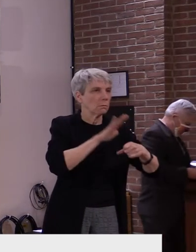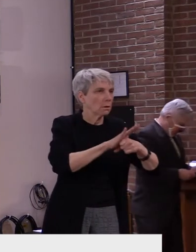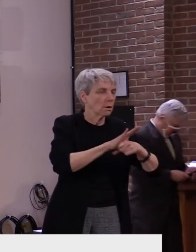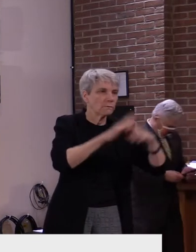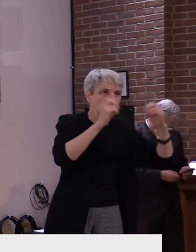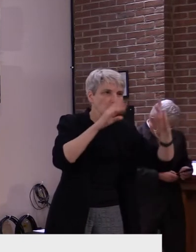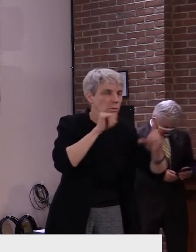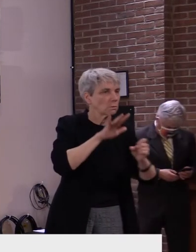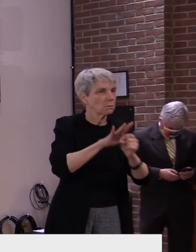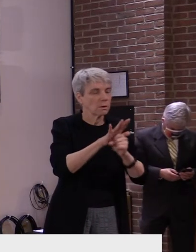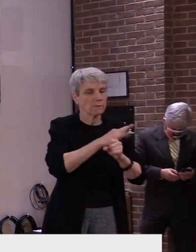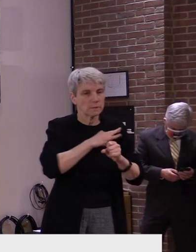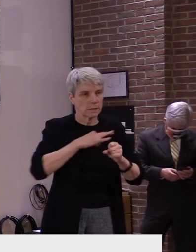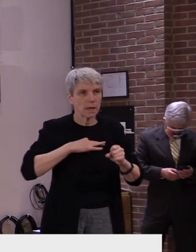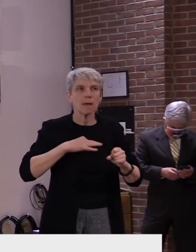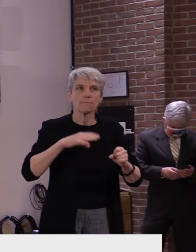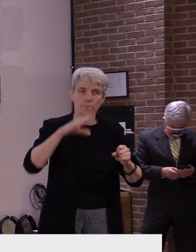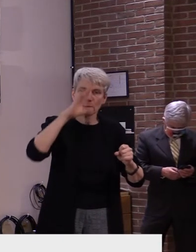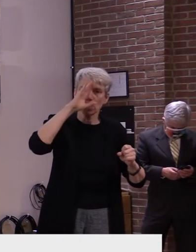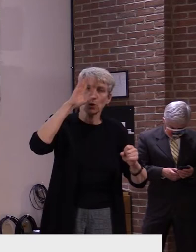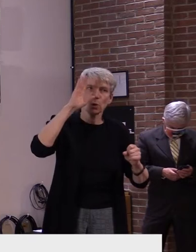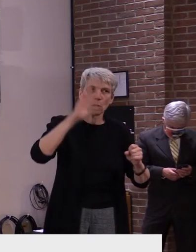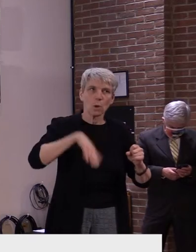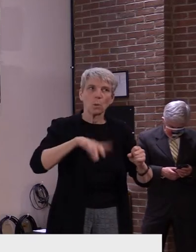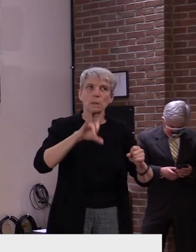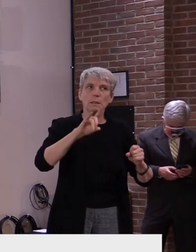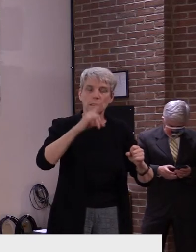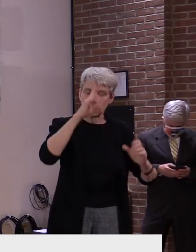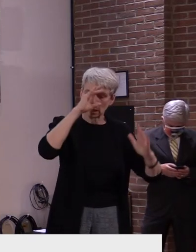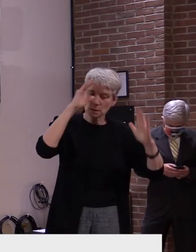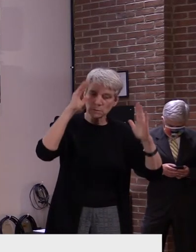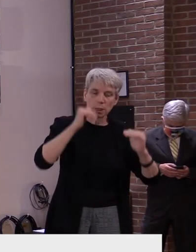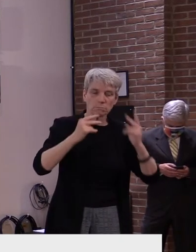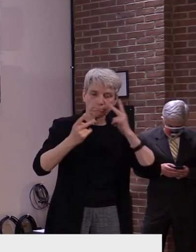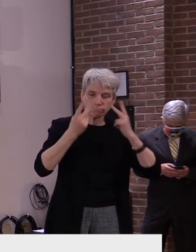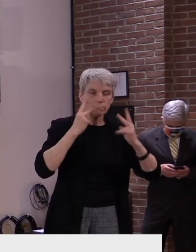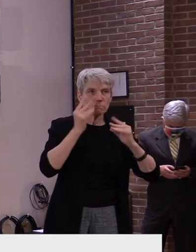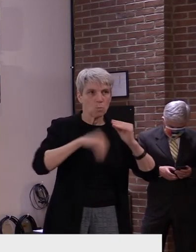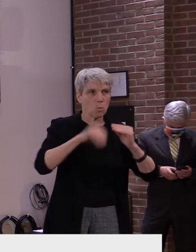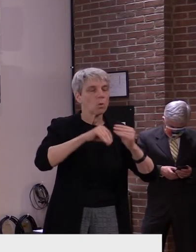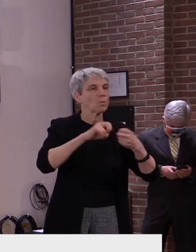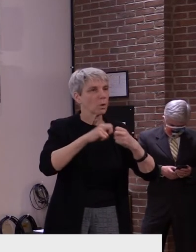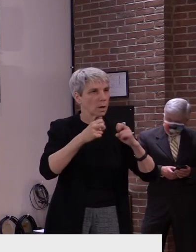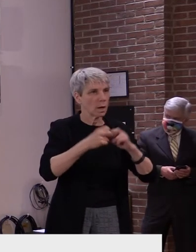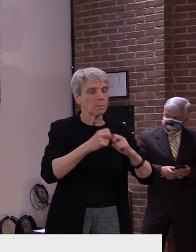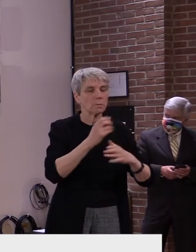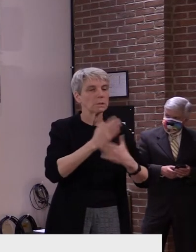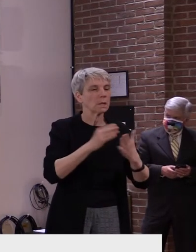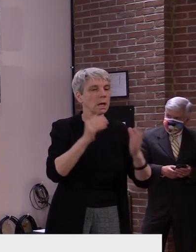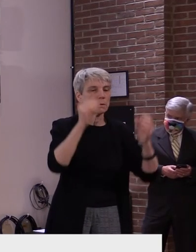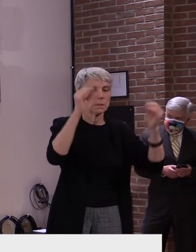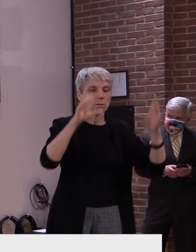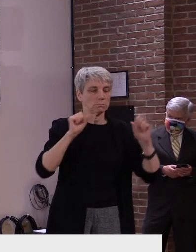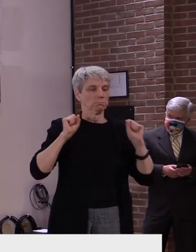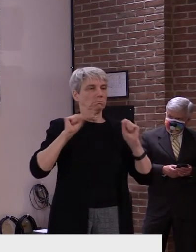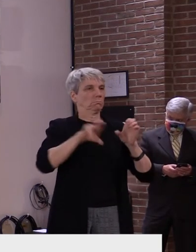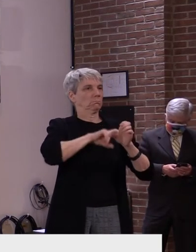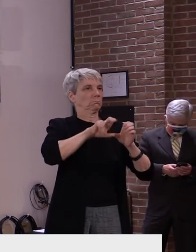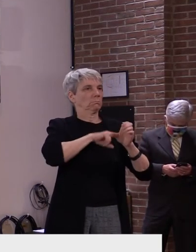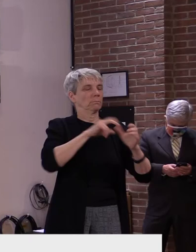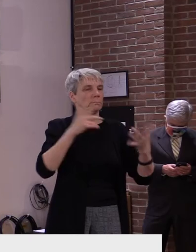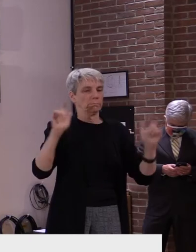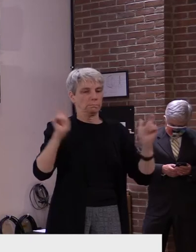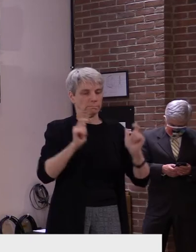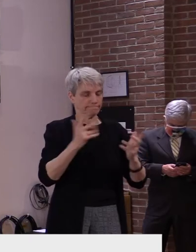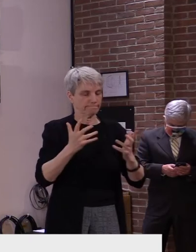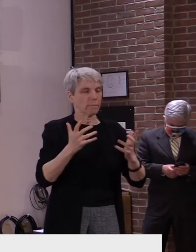is, we anticipated that in our planning. The districts, have the ability to toggle, if you will, between